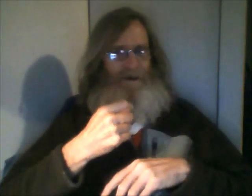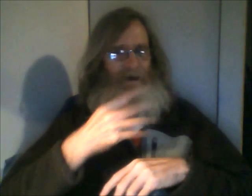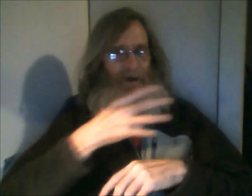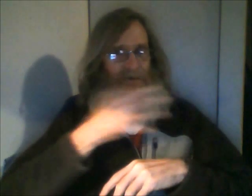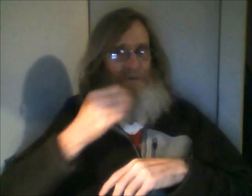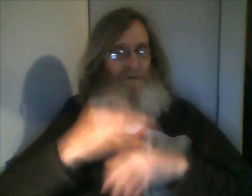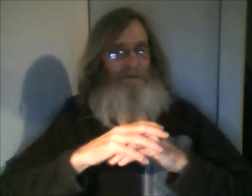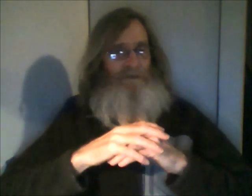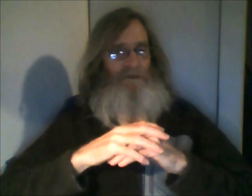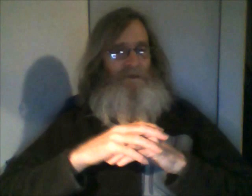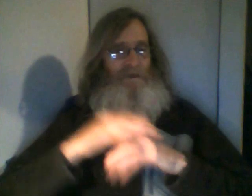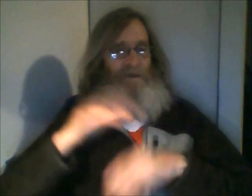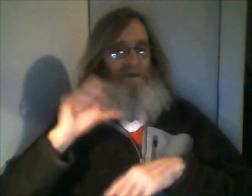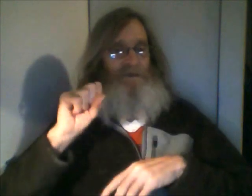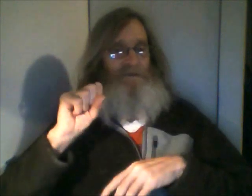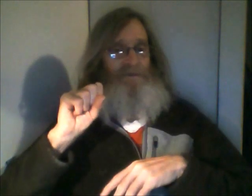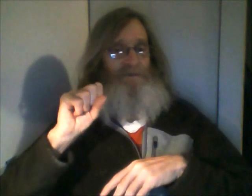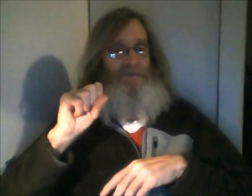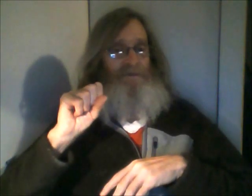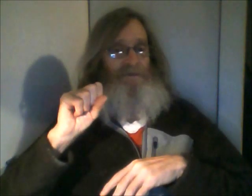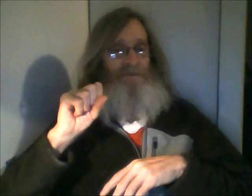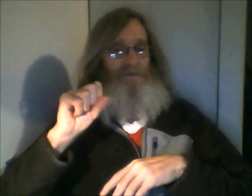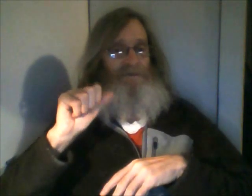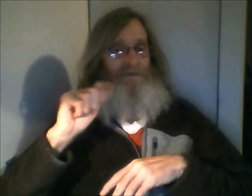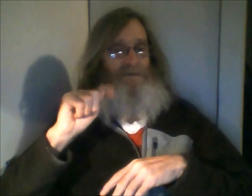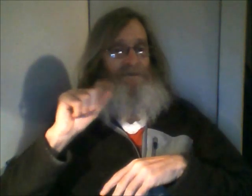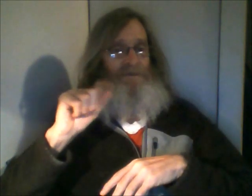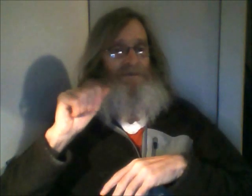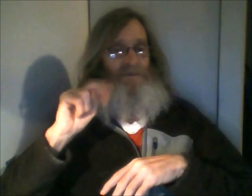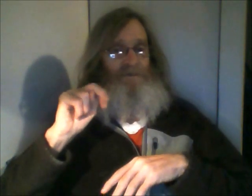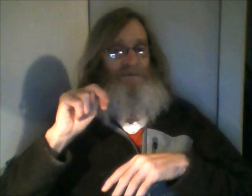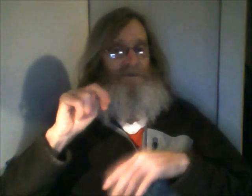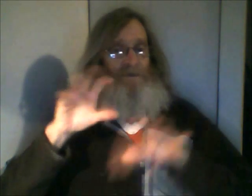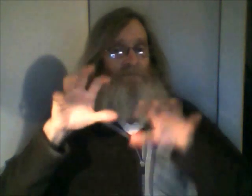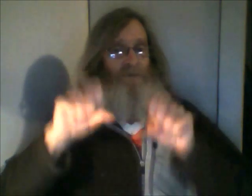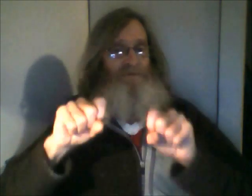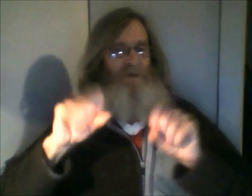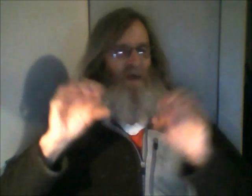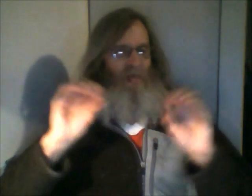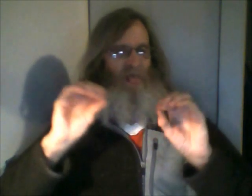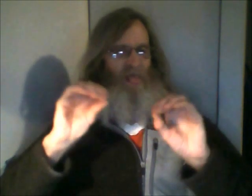mixed. They only have 5 days to use these platelets.